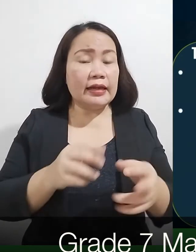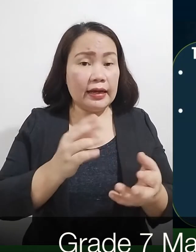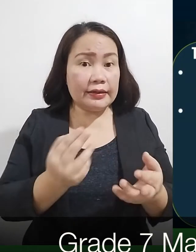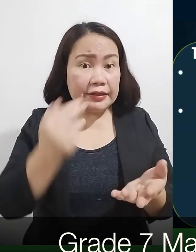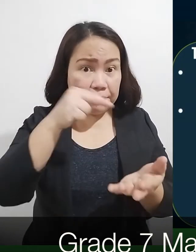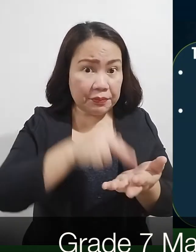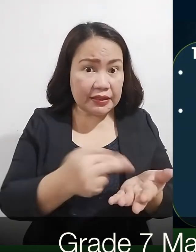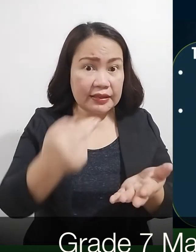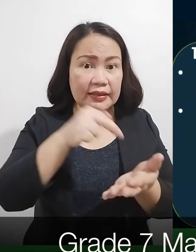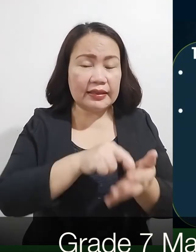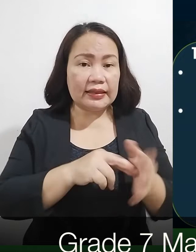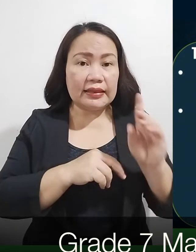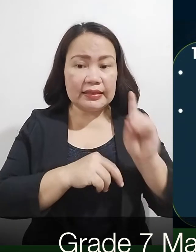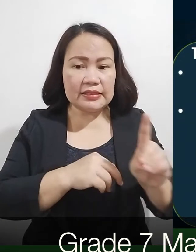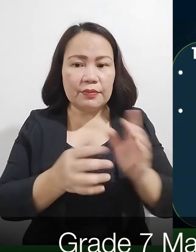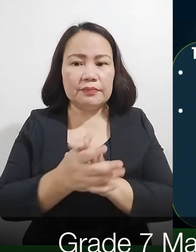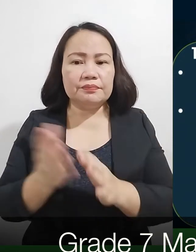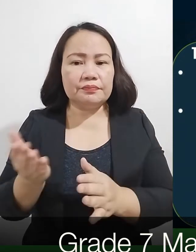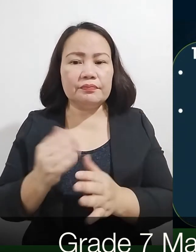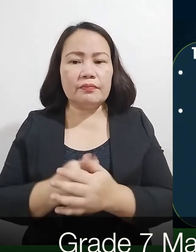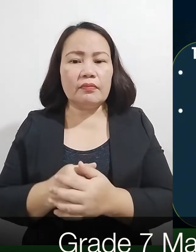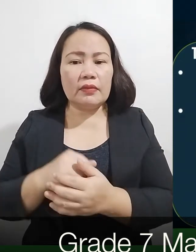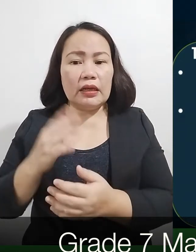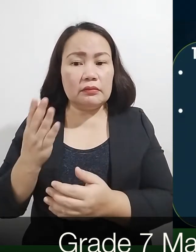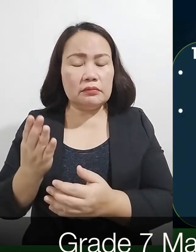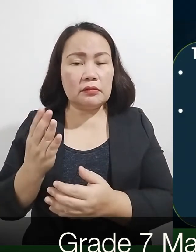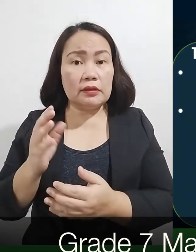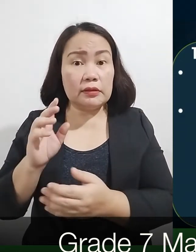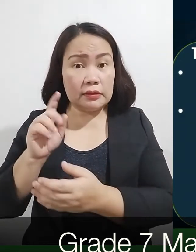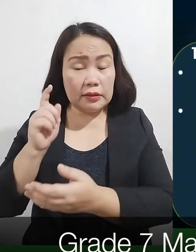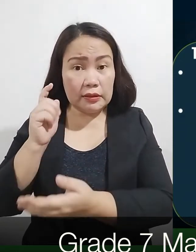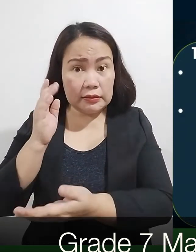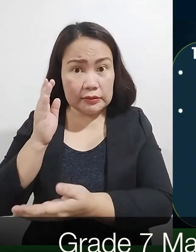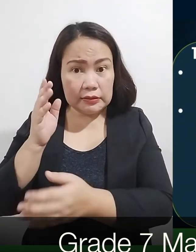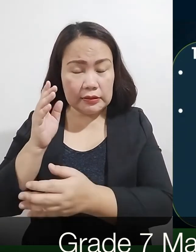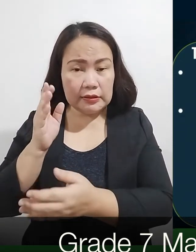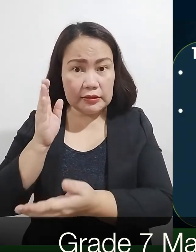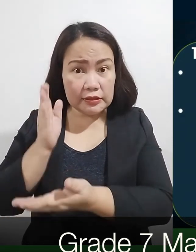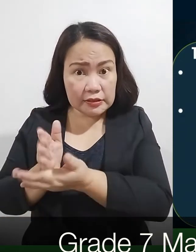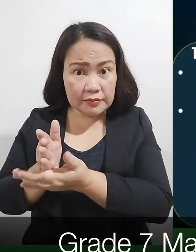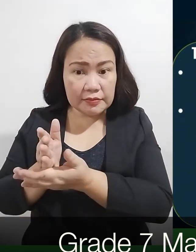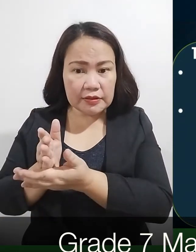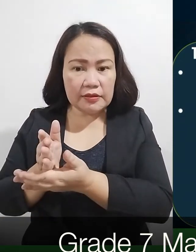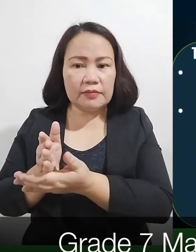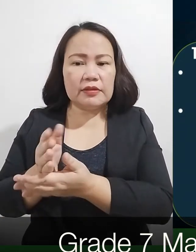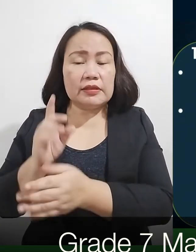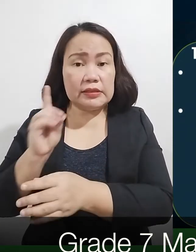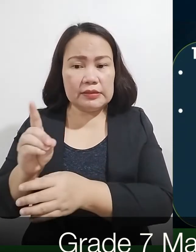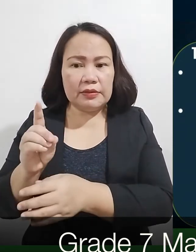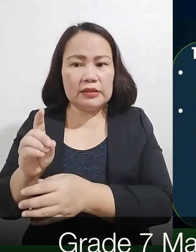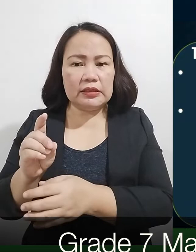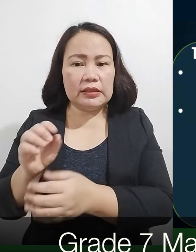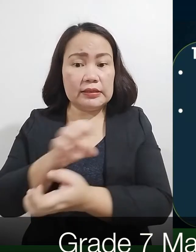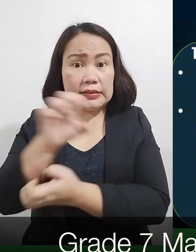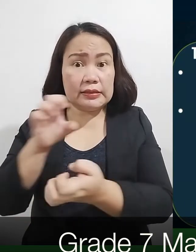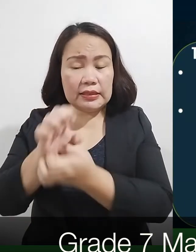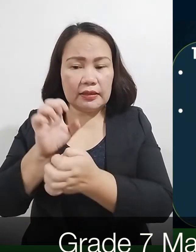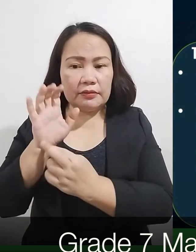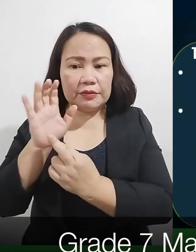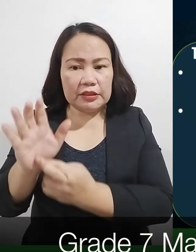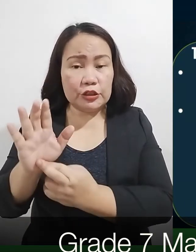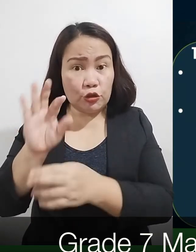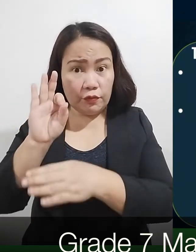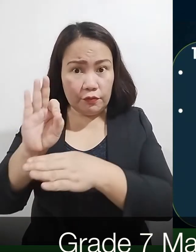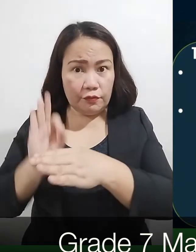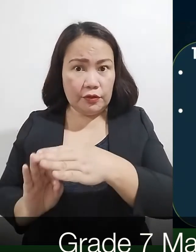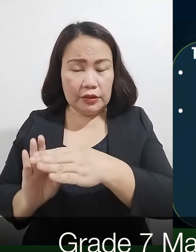terminating decimals. So, a terminating decimal is the exact representation of a fraction. So, what do we mean by exact?